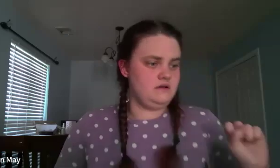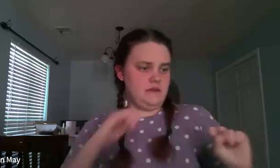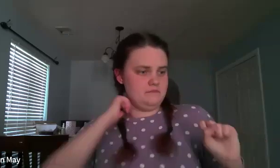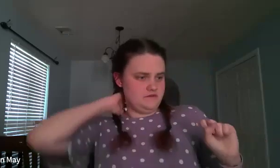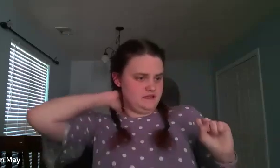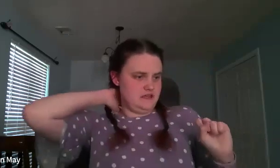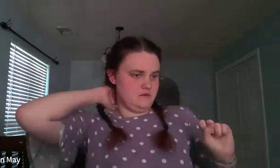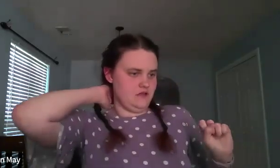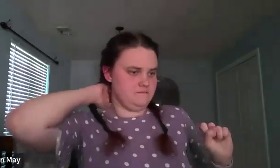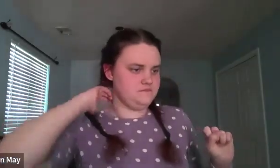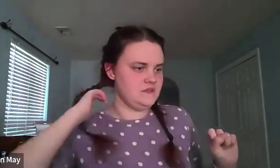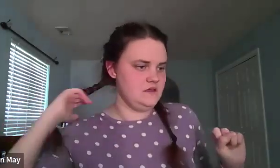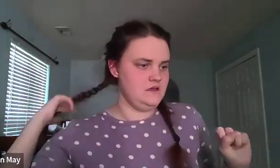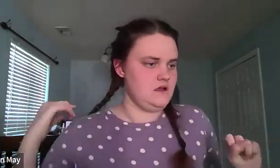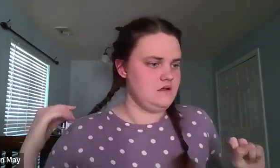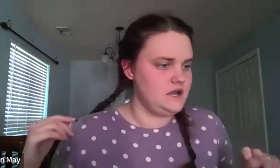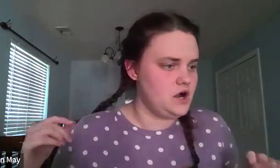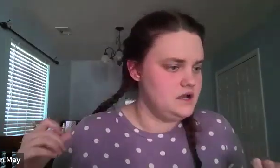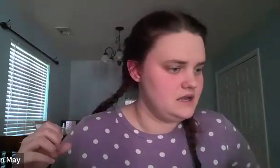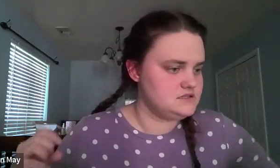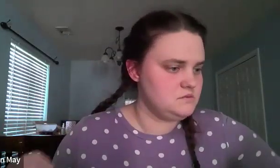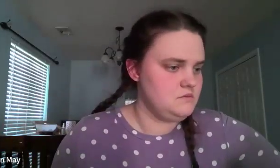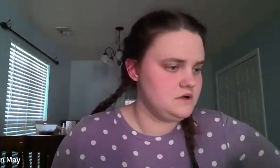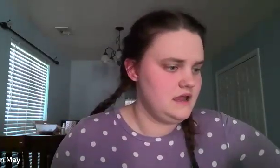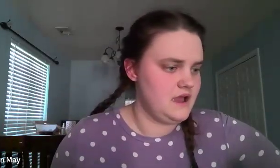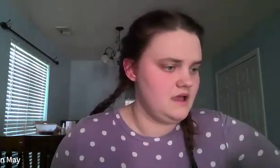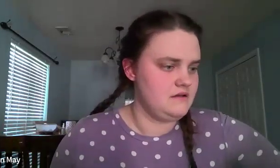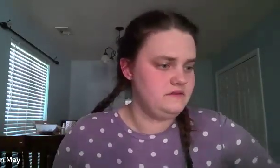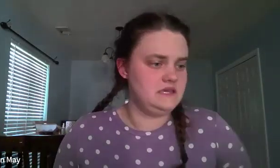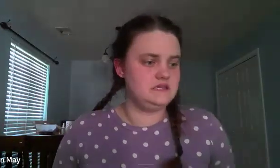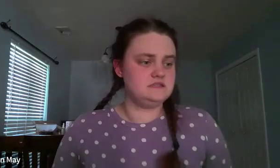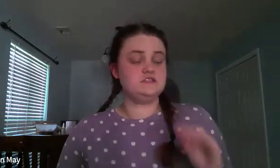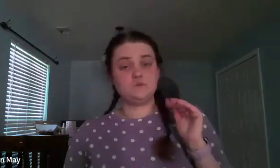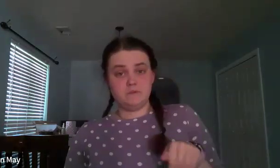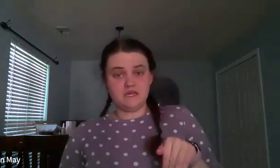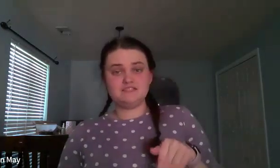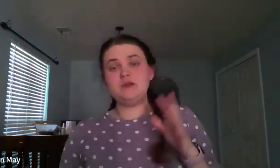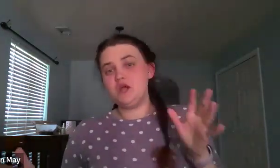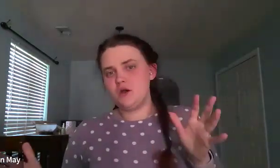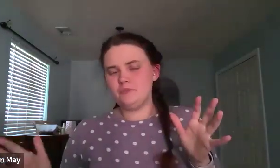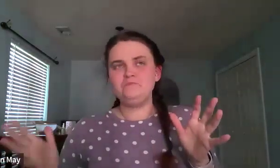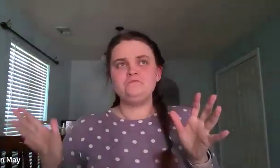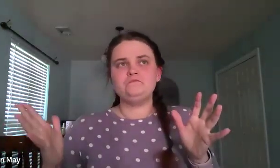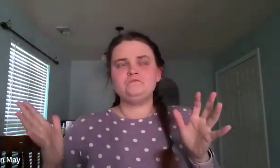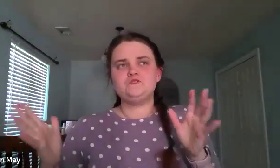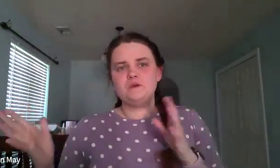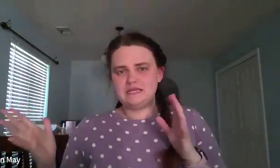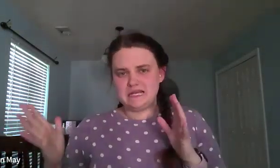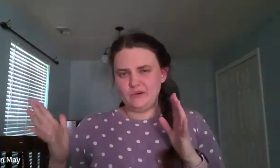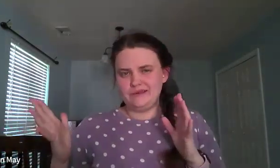Okay, perfect, there we go. All right, our next one we're gonna have is swimming. So I know swimming is not